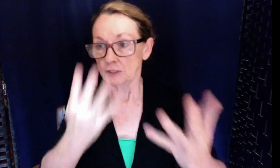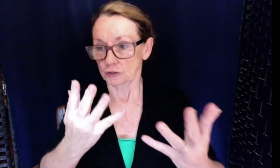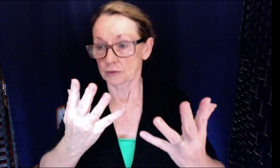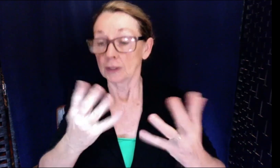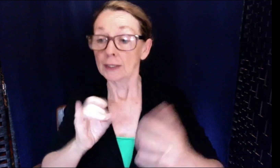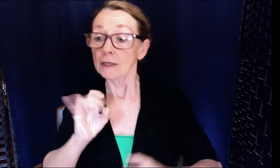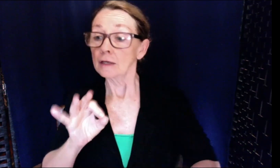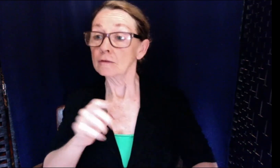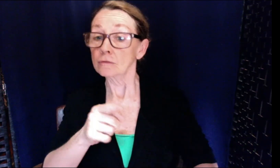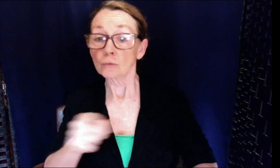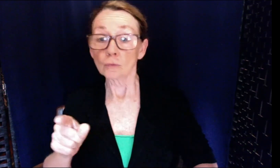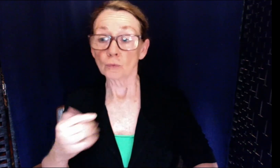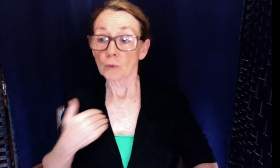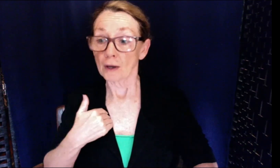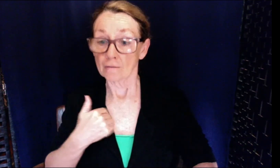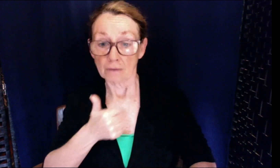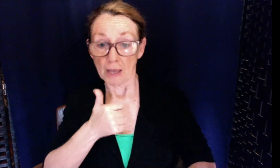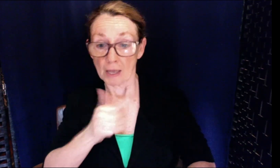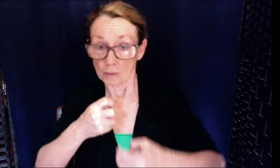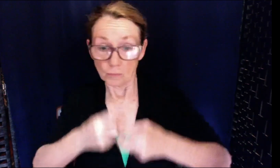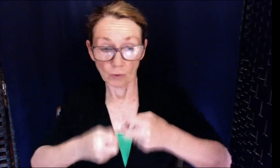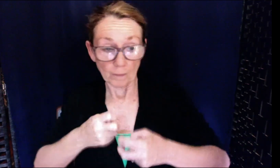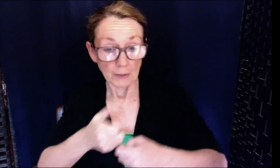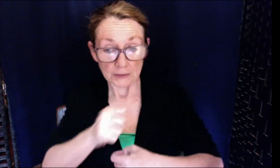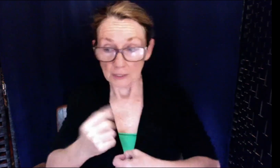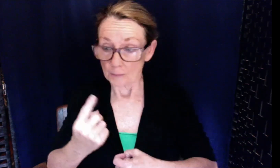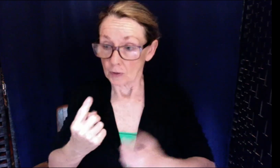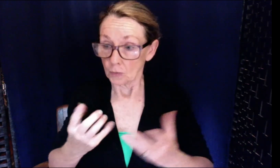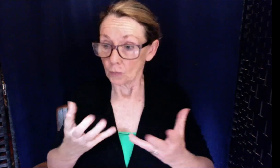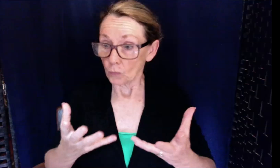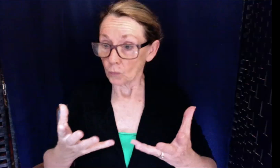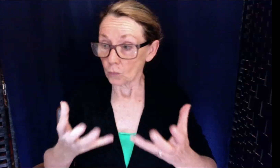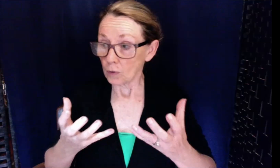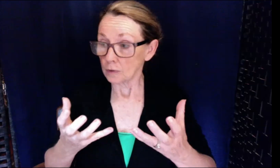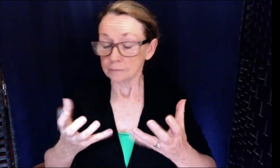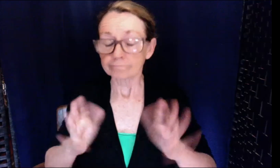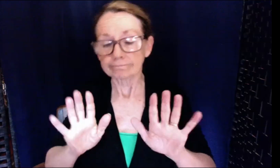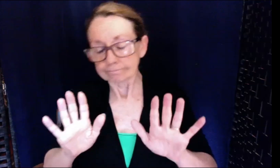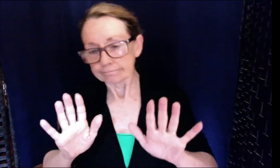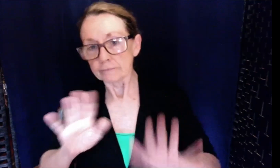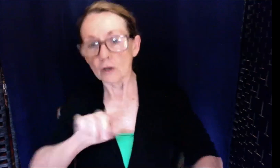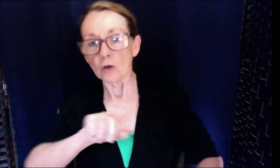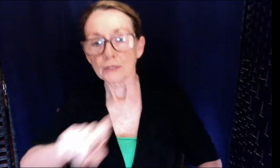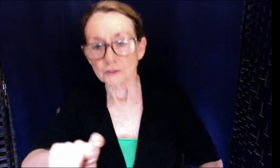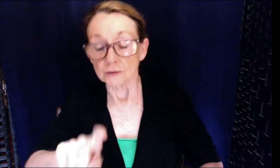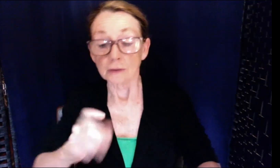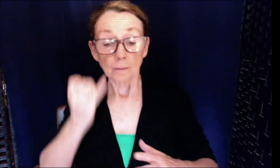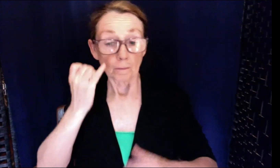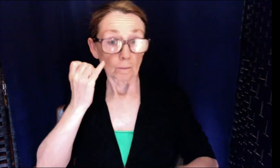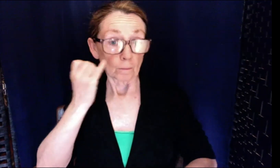have trouble, does anybody want to take, so here's a question, let's say, and this needs to be in the flyer